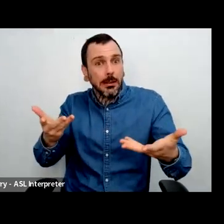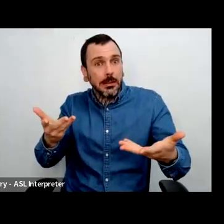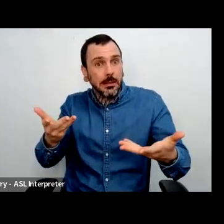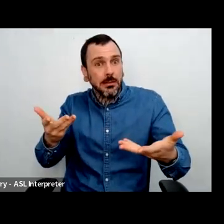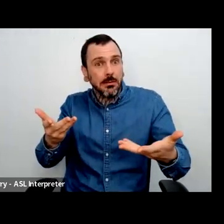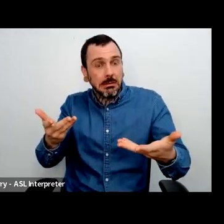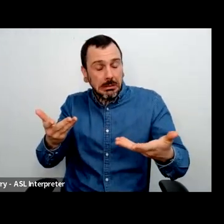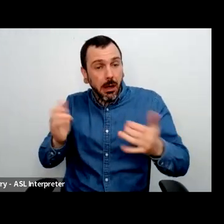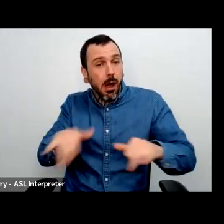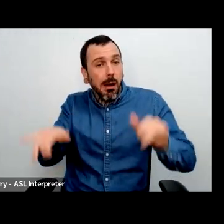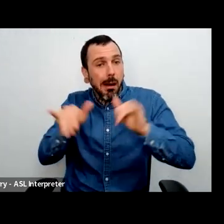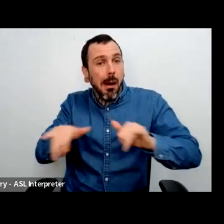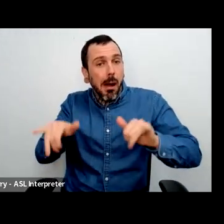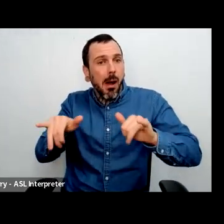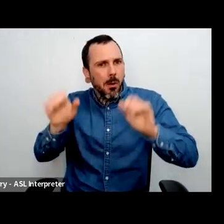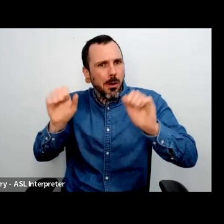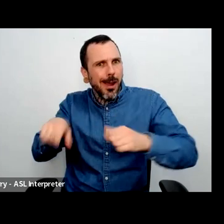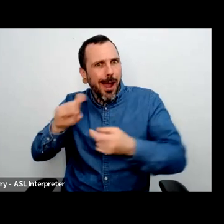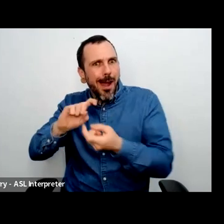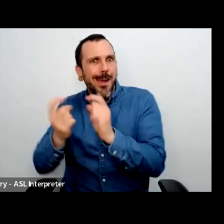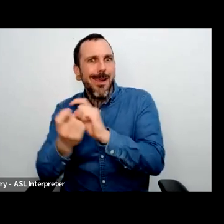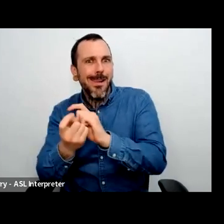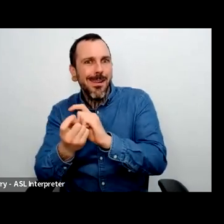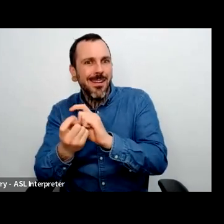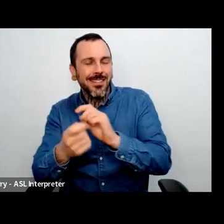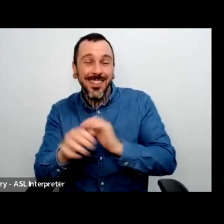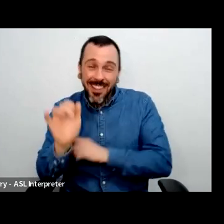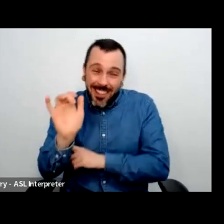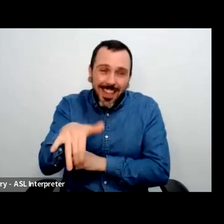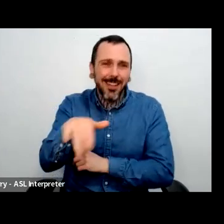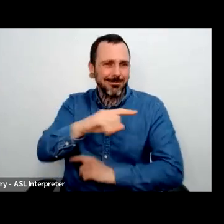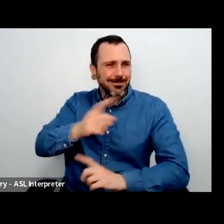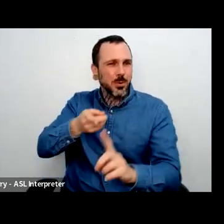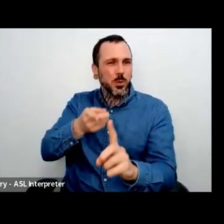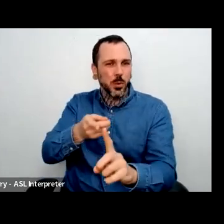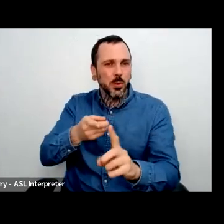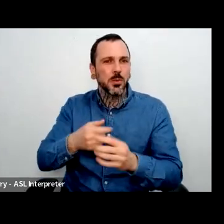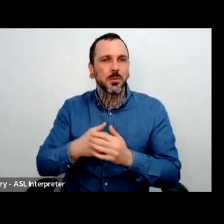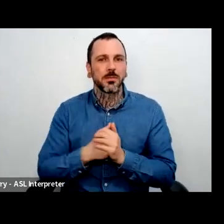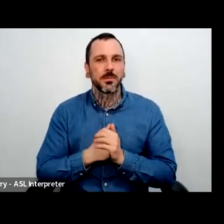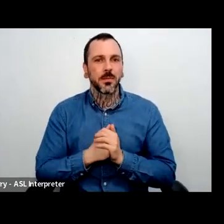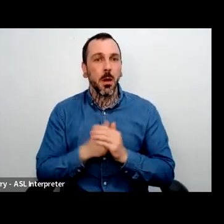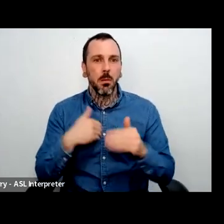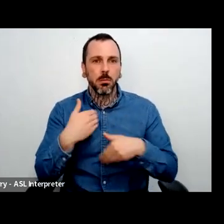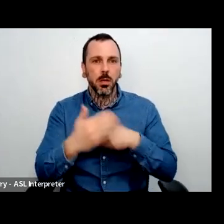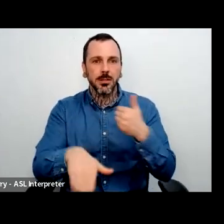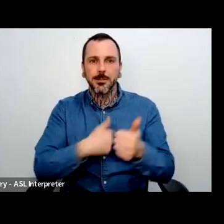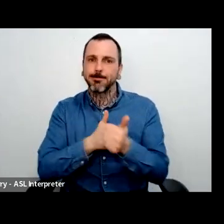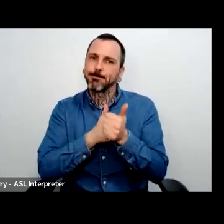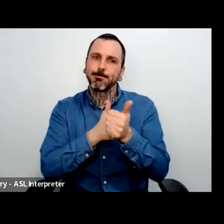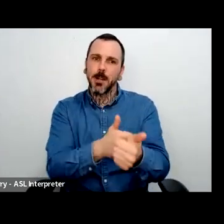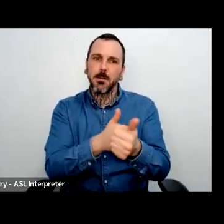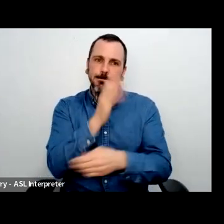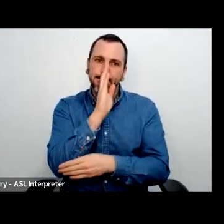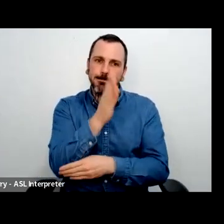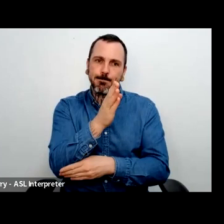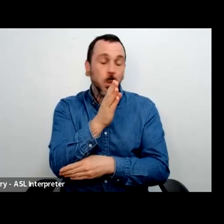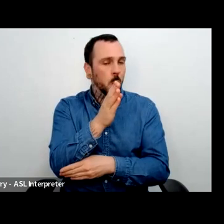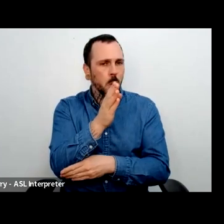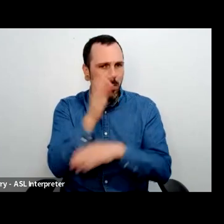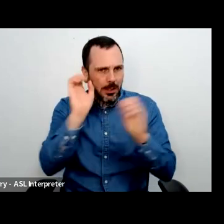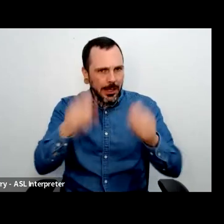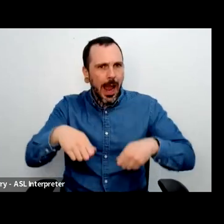the sort of the ability to look at process and how we make things, that it's not one size fits all. Or Gideon pointed out sort of